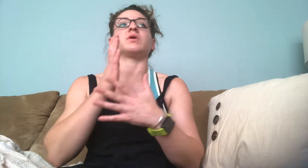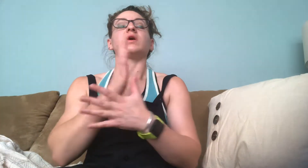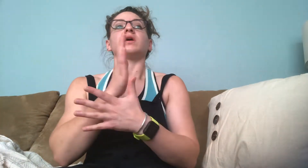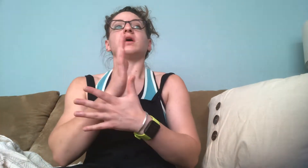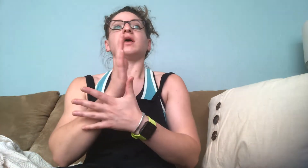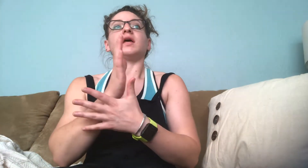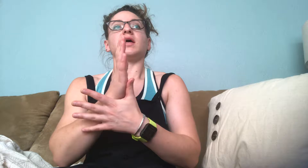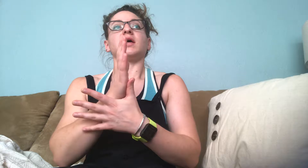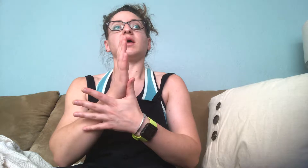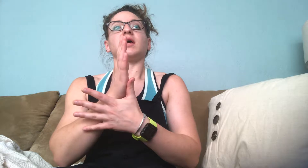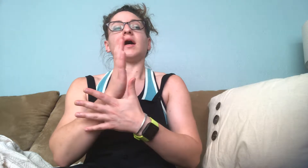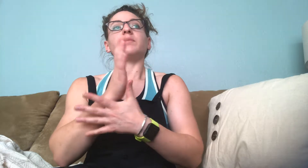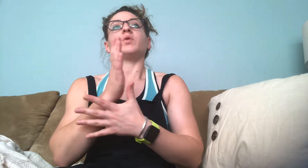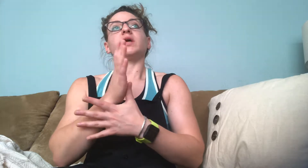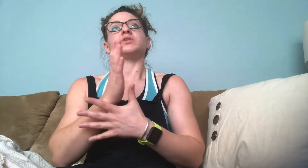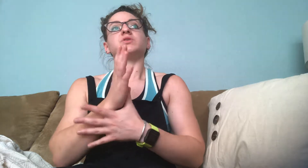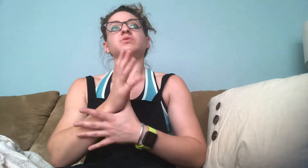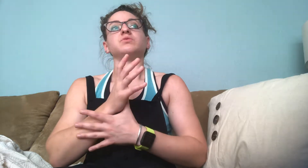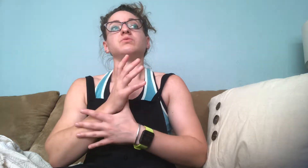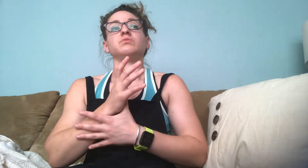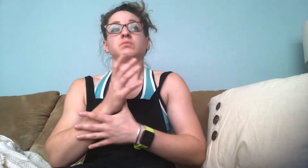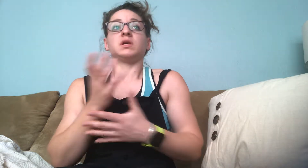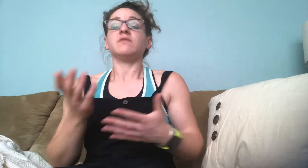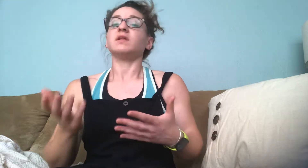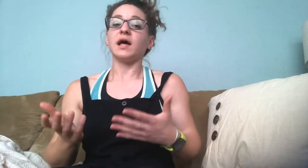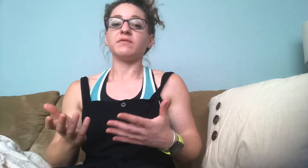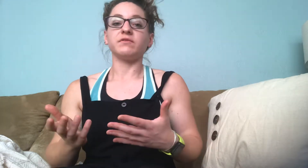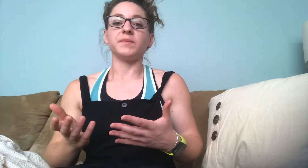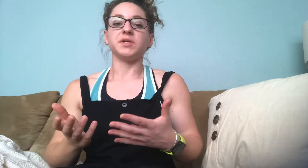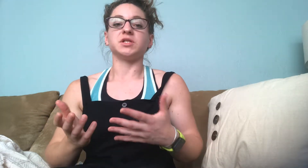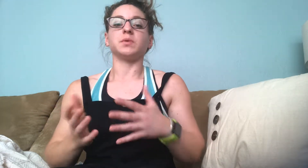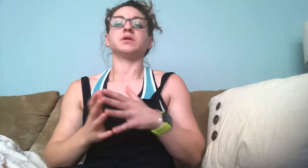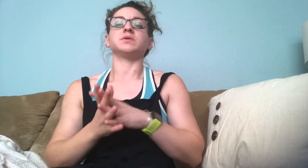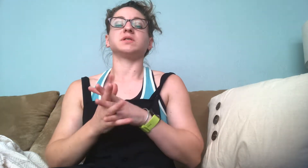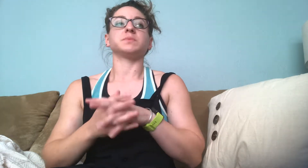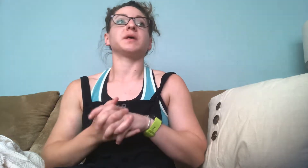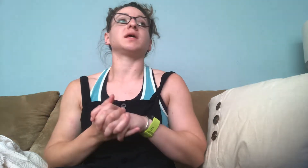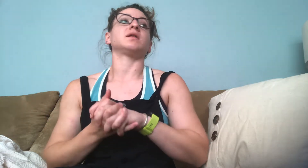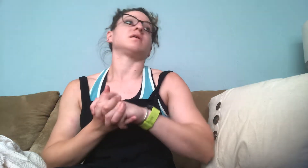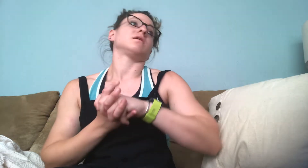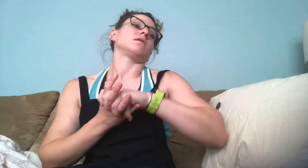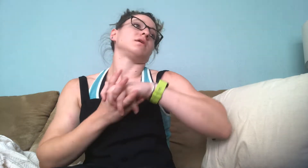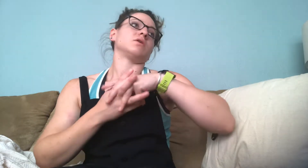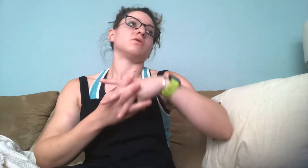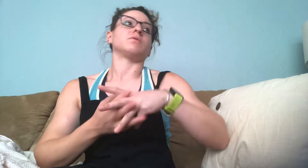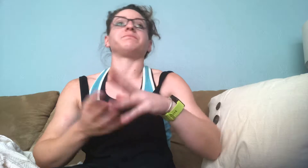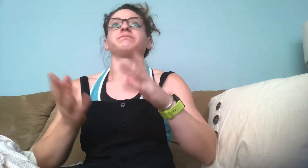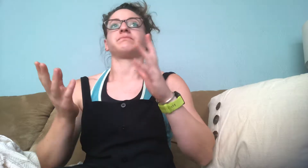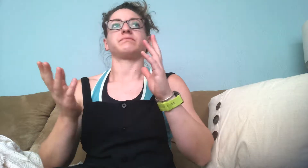through, I'm going to give a lot of information. I'm going to explain,